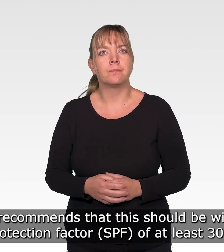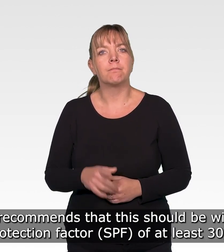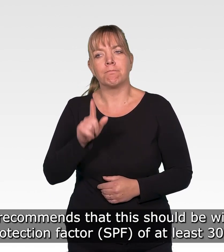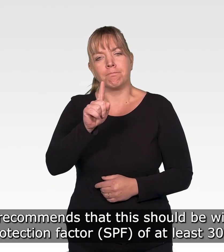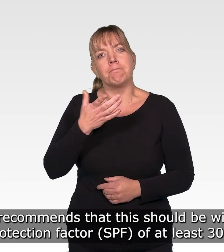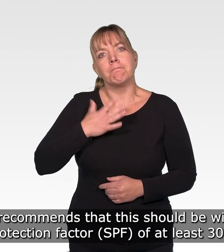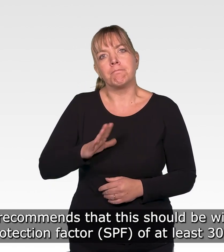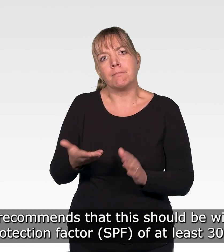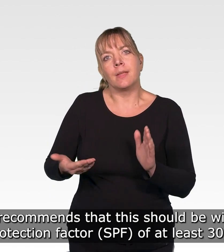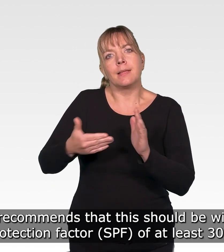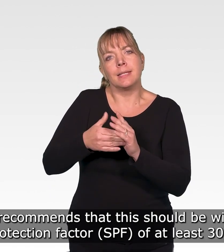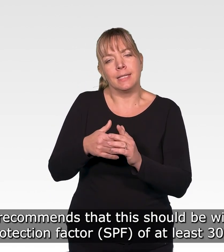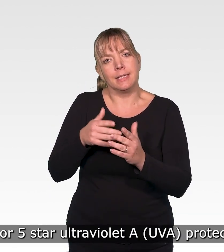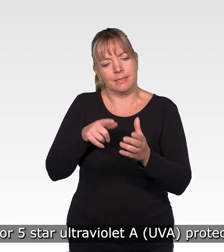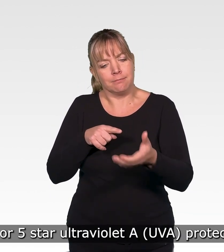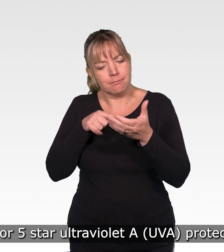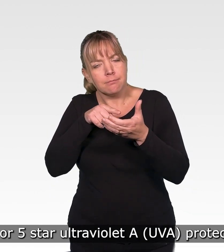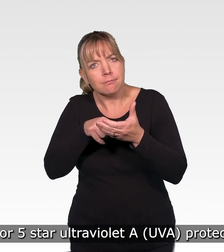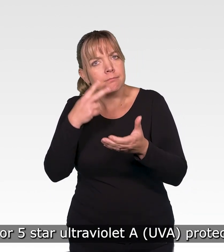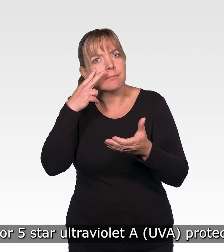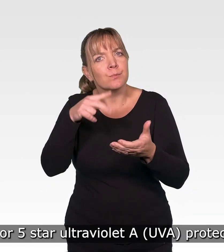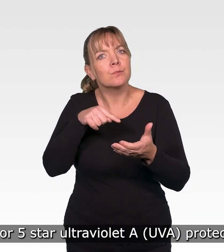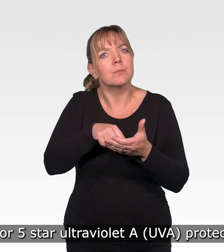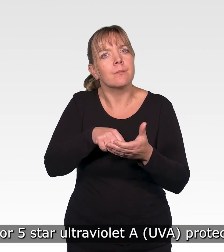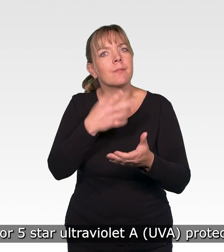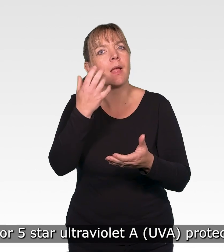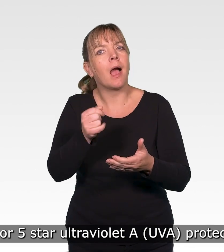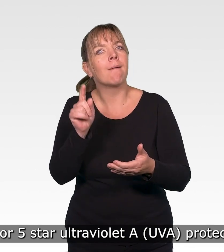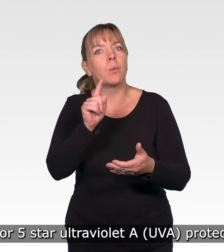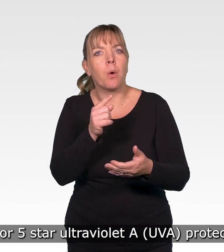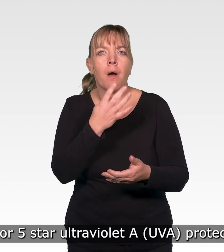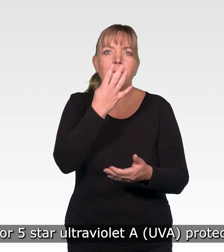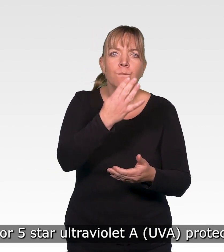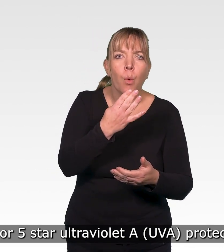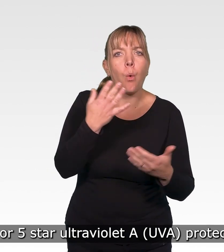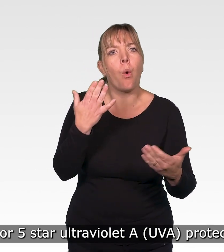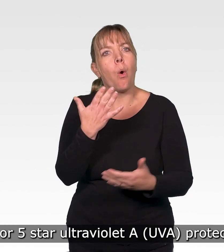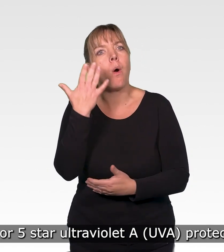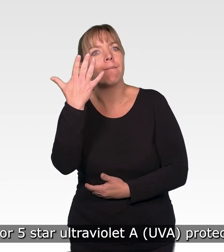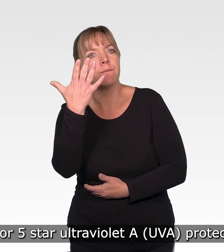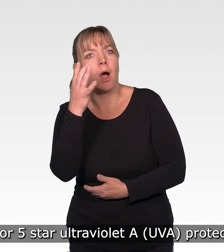And 4 or 5 star ultraviolet A, UVA, protection.